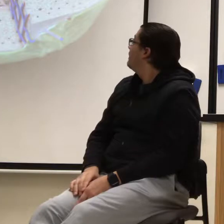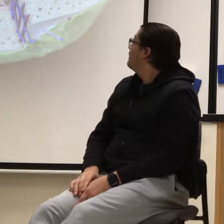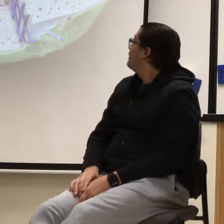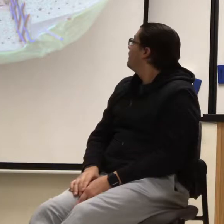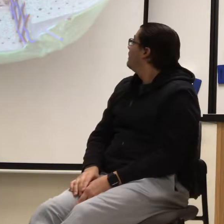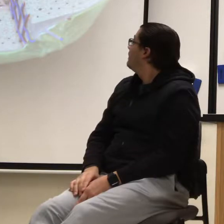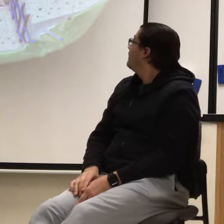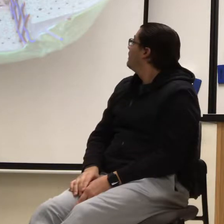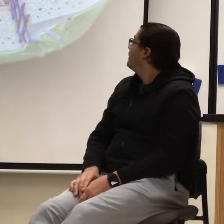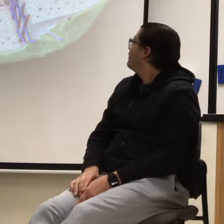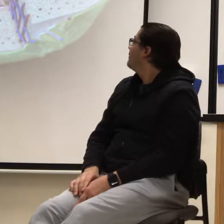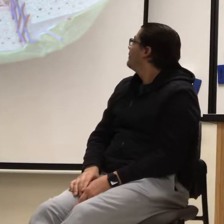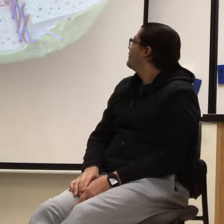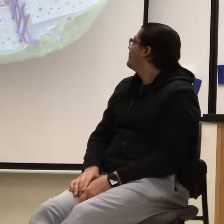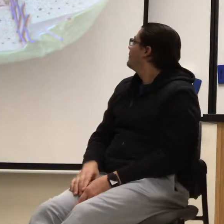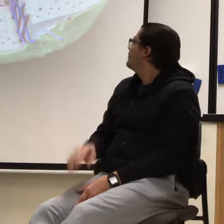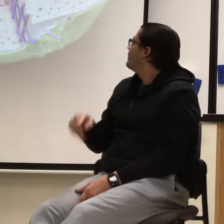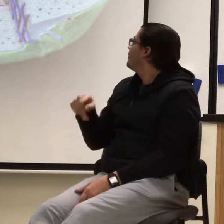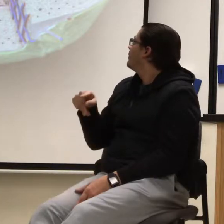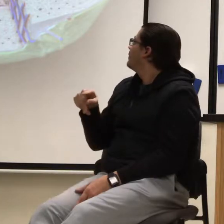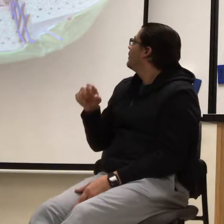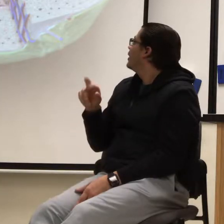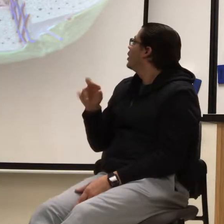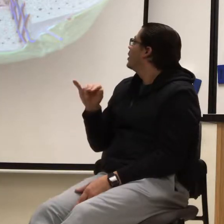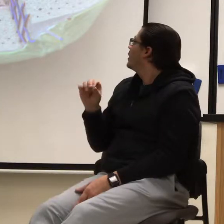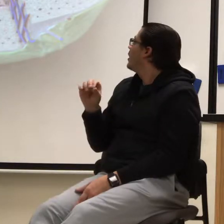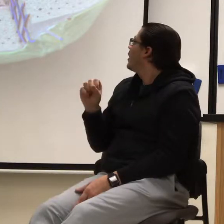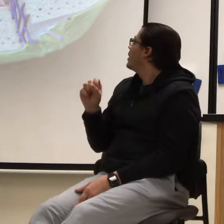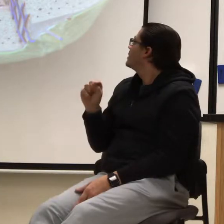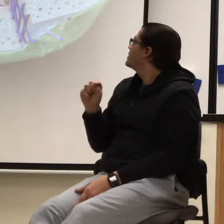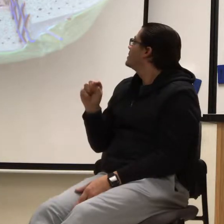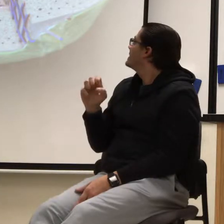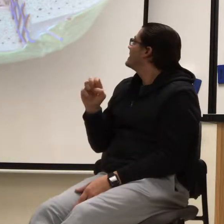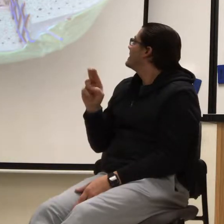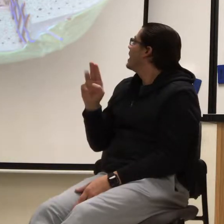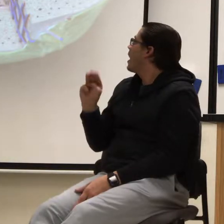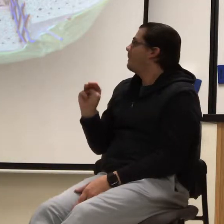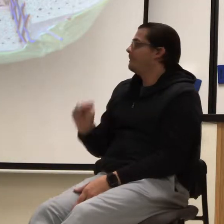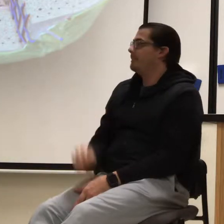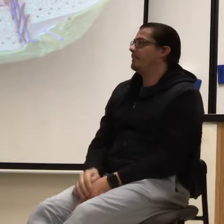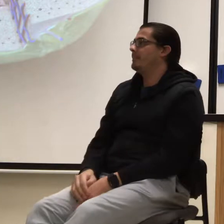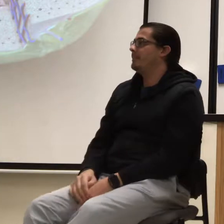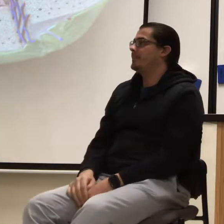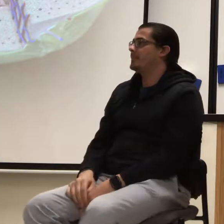Now periosteum, think of it as an outer covering